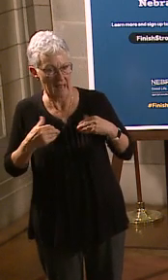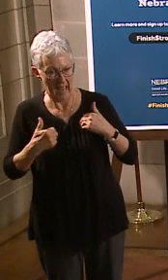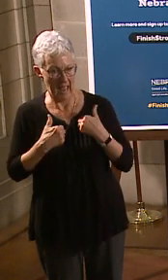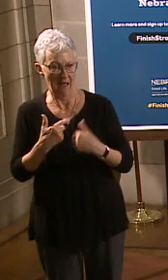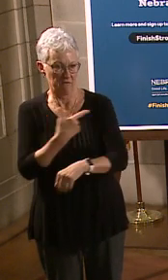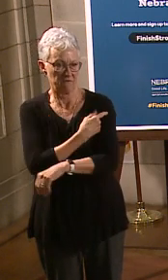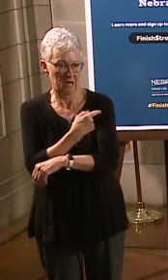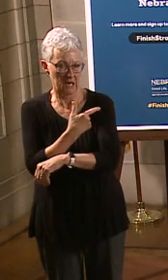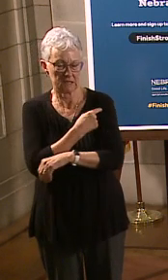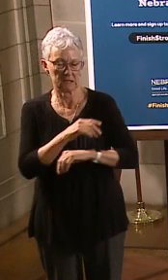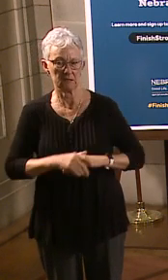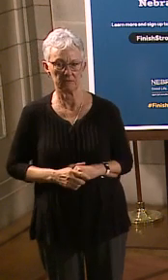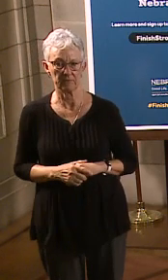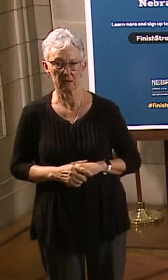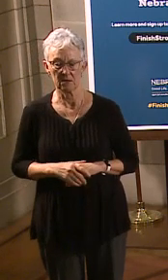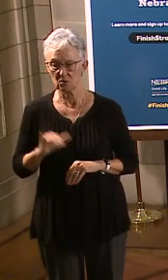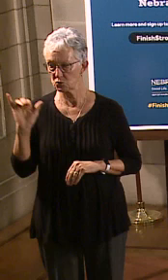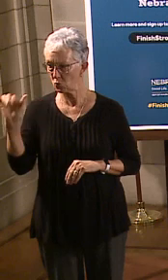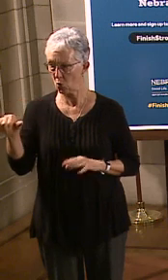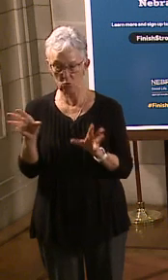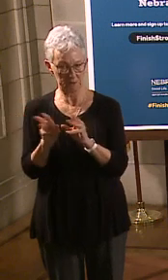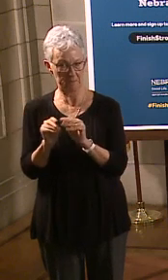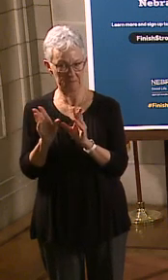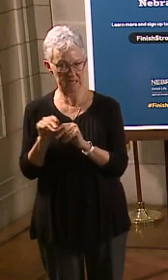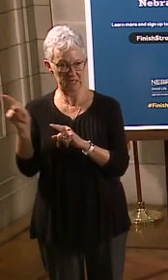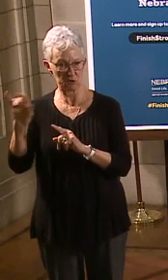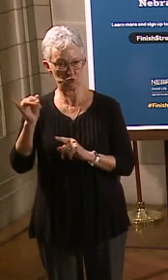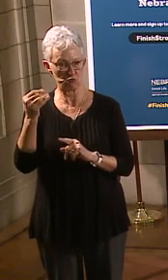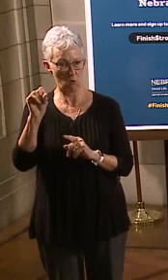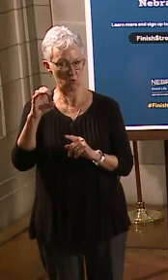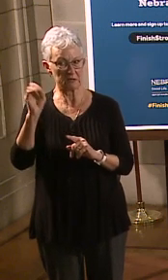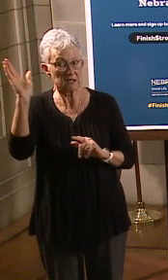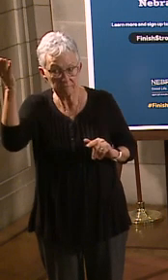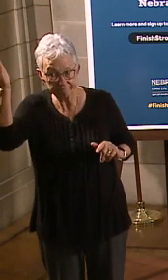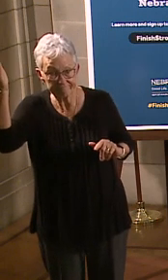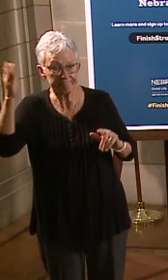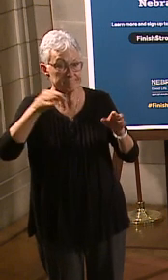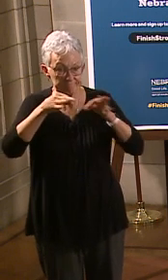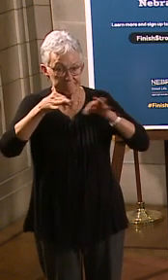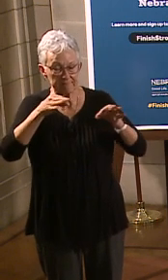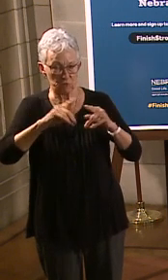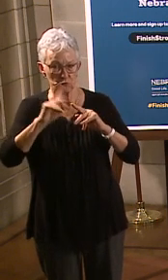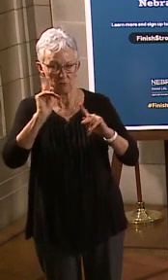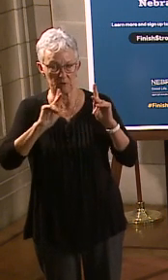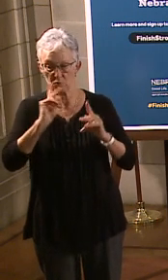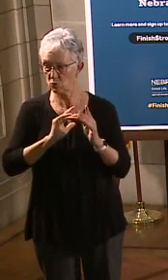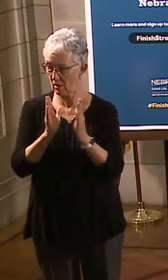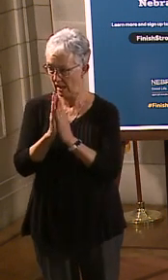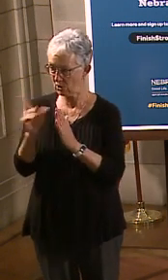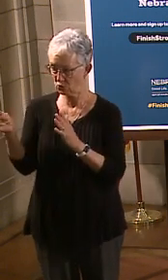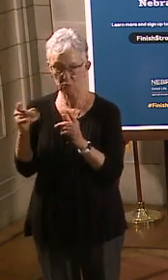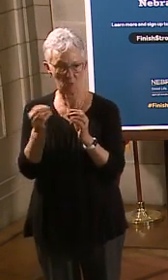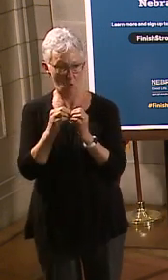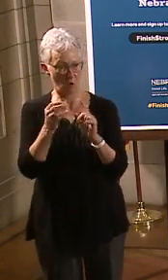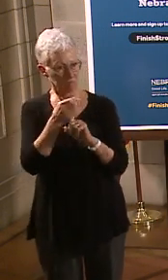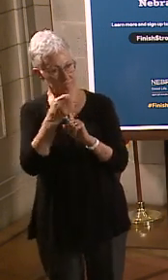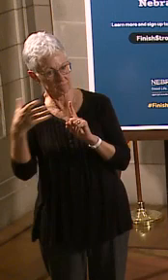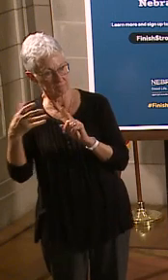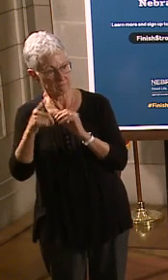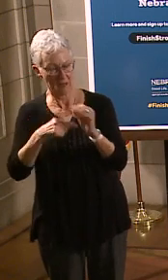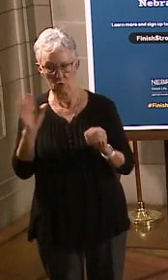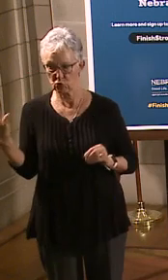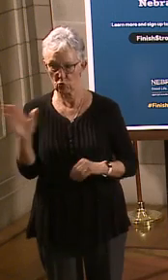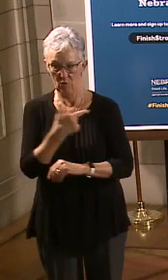questions about it too. So with that, Josie, I'm going to call you up and say a few words here with regard to the vaccine program.